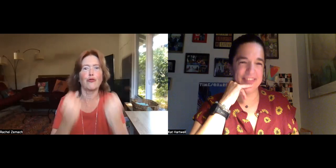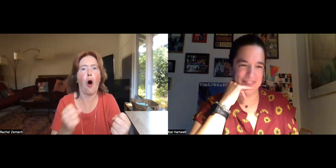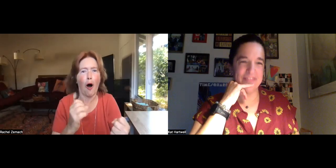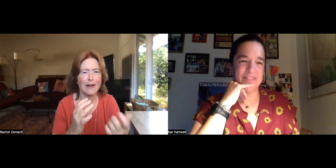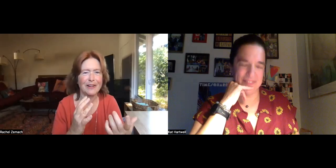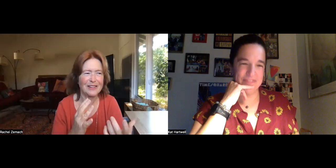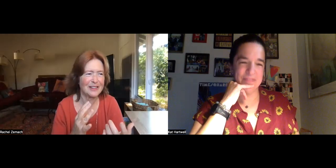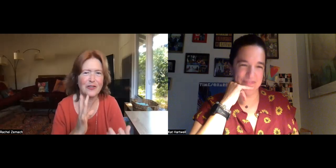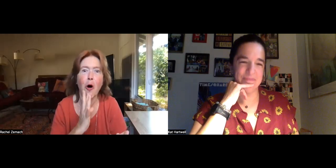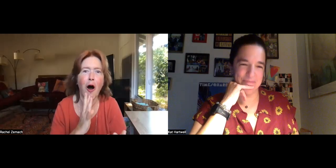strong, drunk.